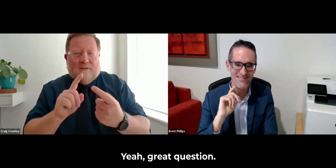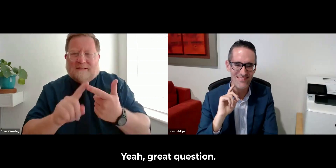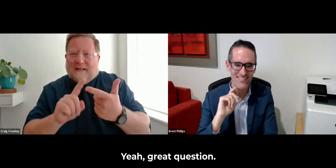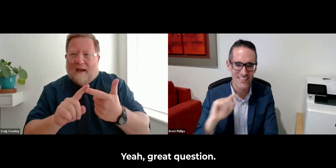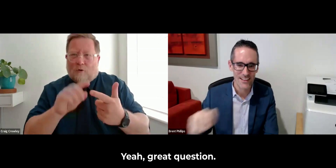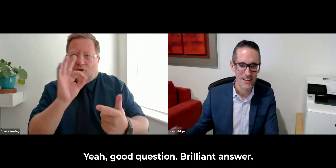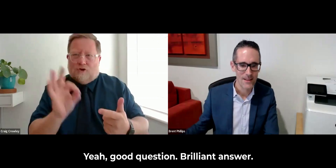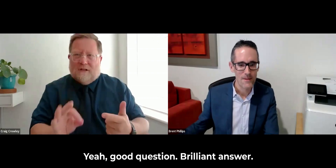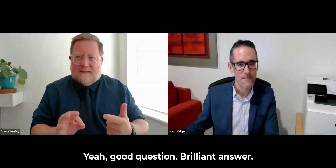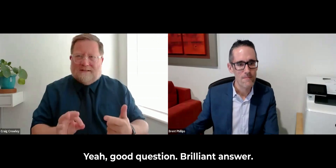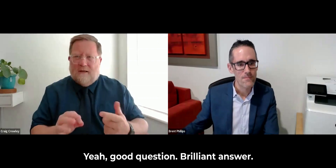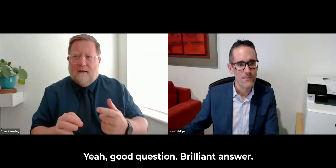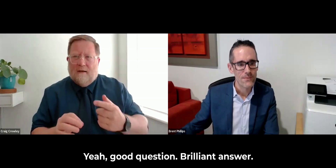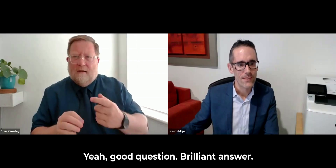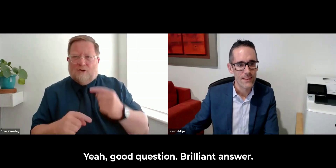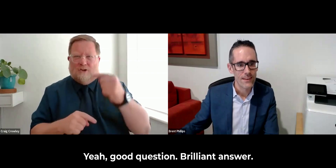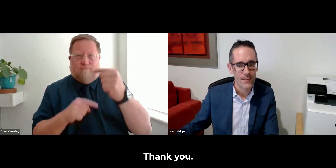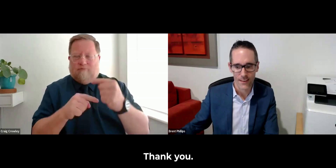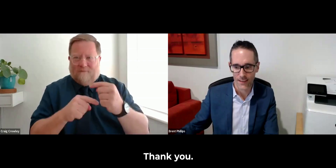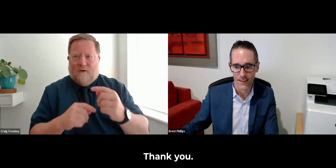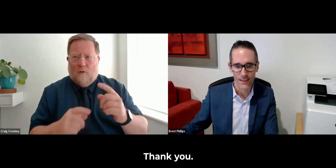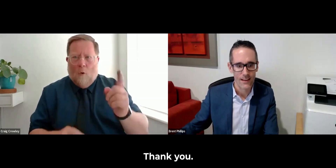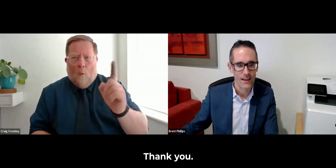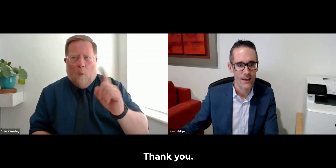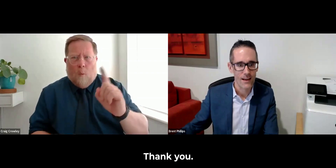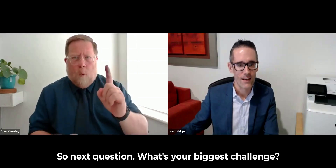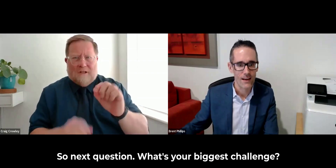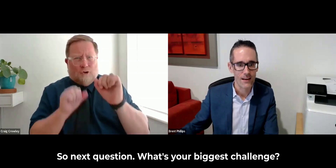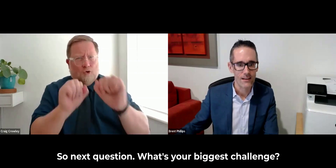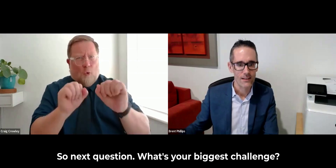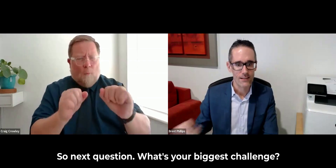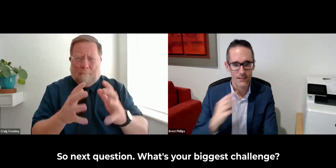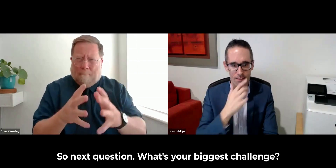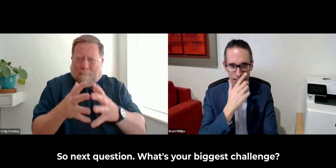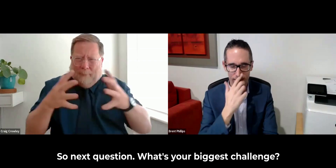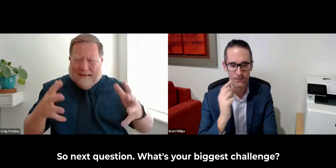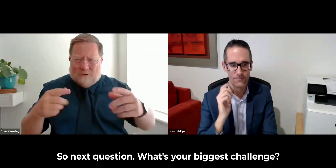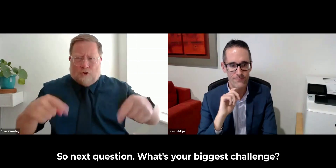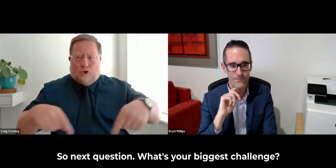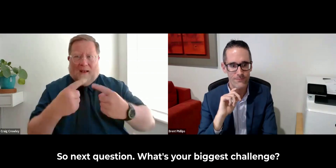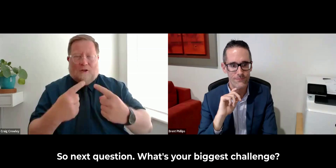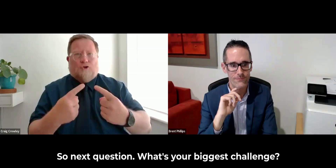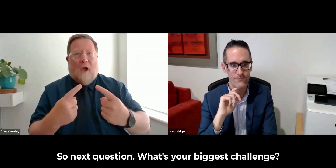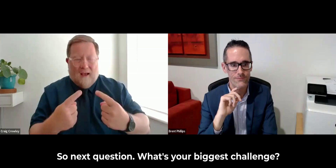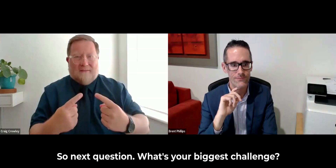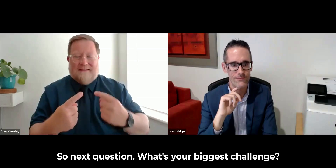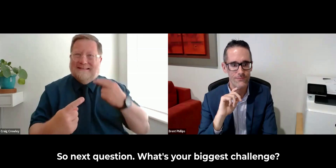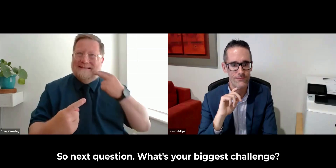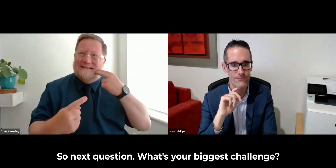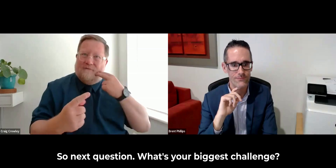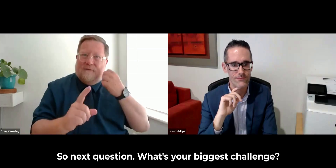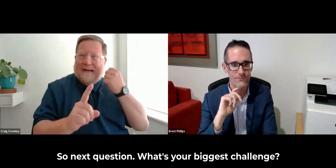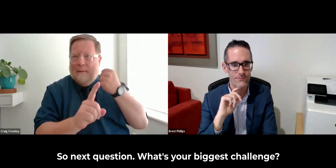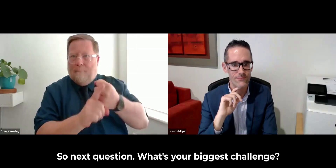question. Yeah, good question. Brilliant answer. Thank you. So next question, what's your biggest